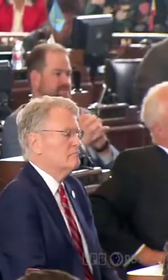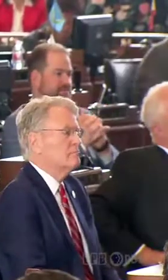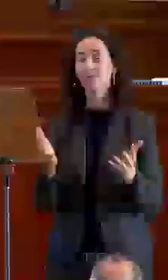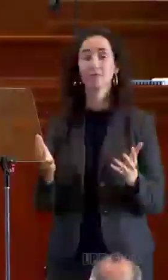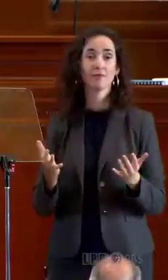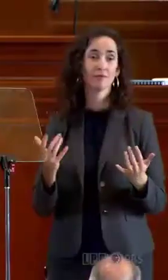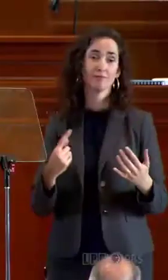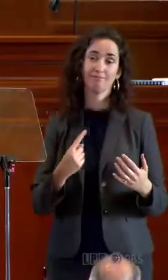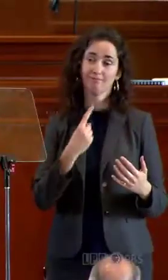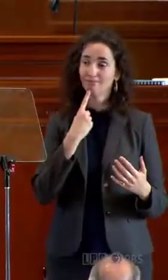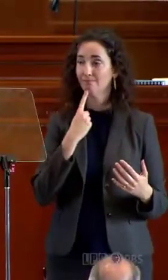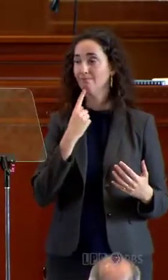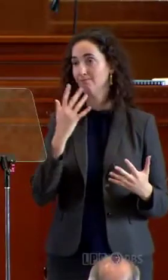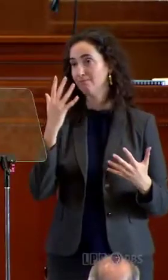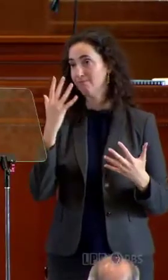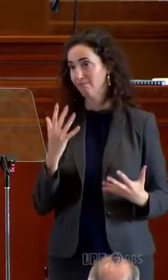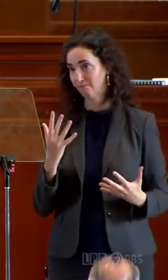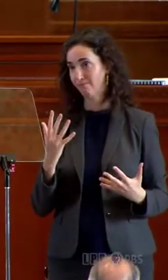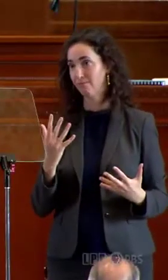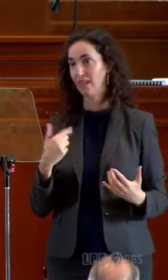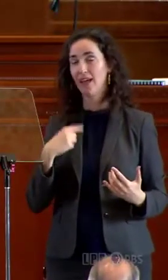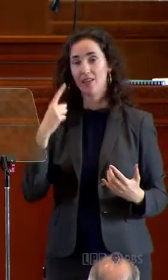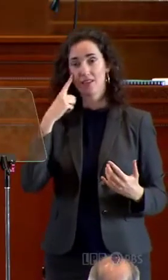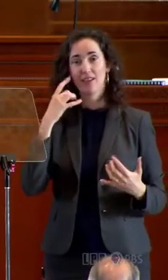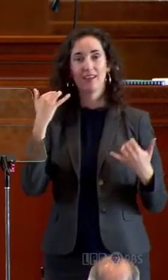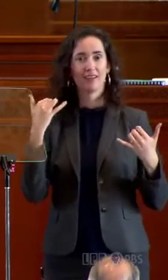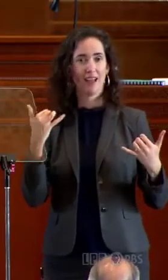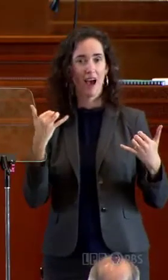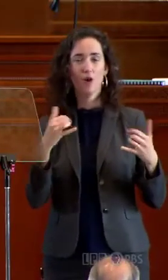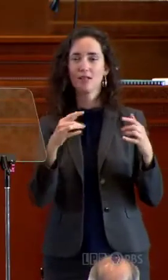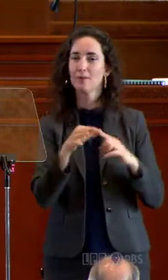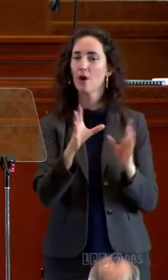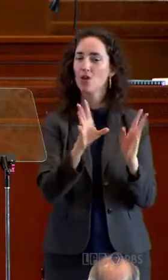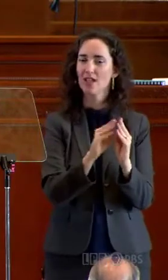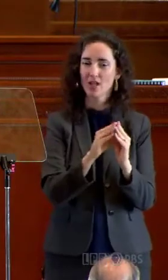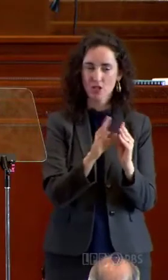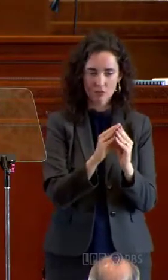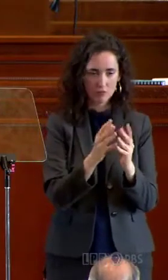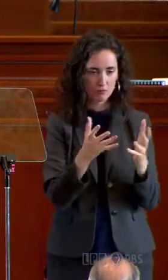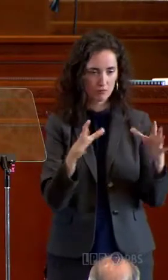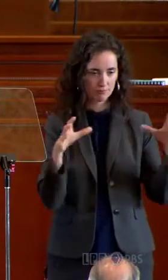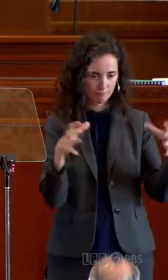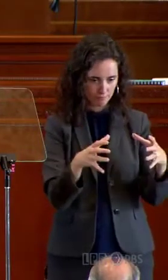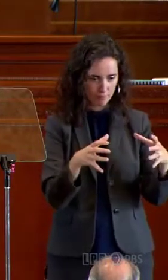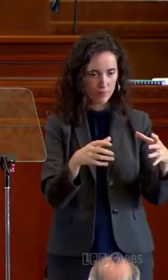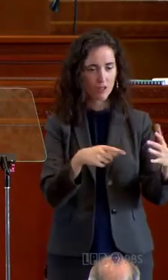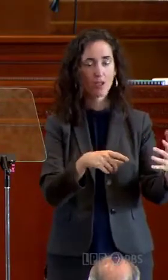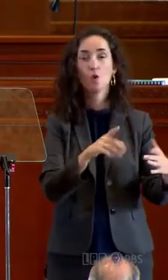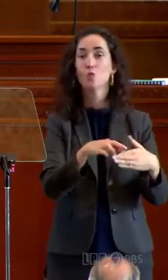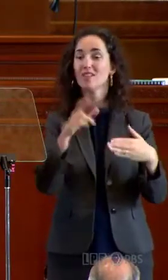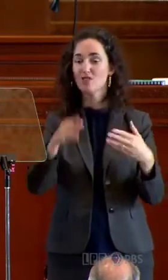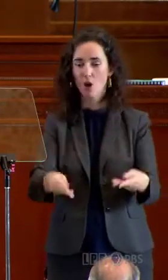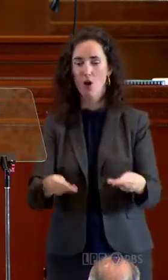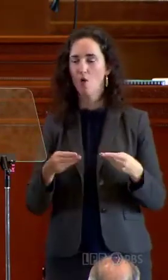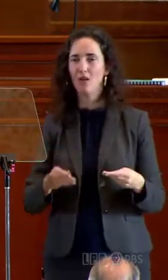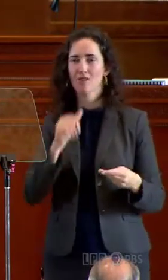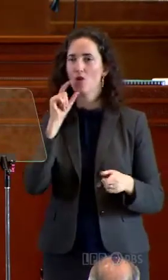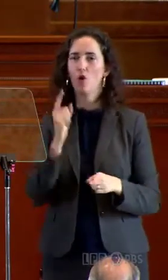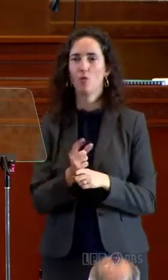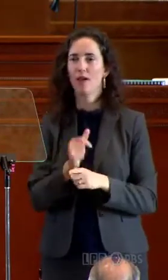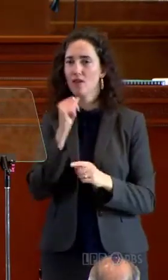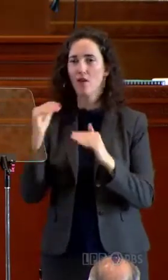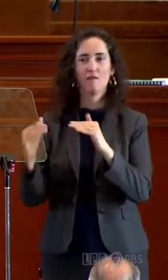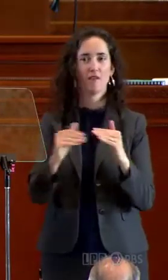disappointing and unfortunate, in my view, that the end result of the special session did not reflect what is right and fair and what is required by the Voting Rights